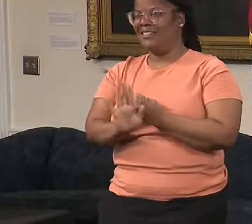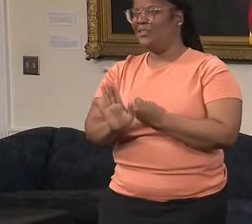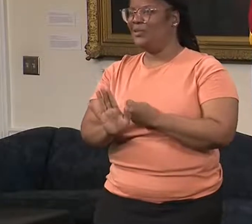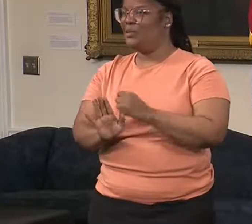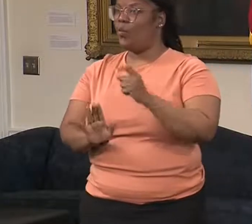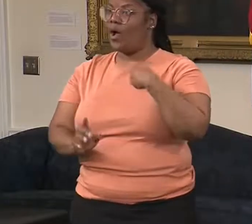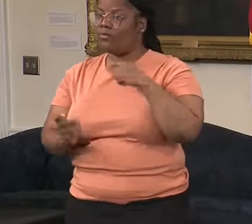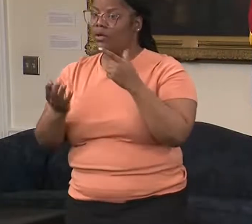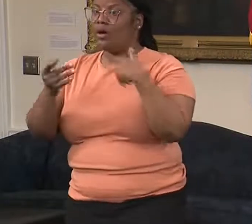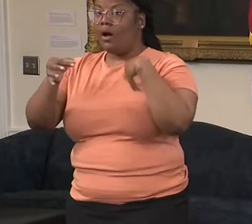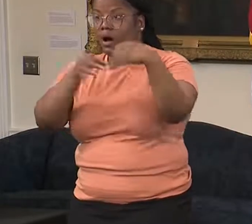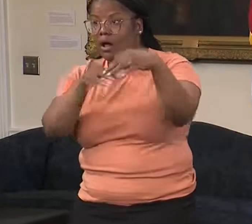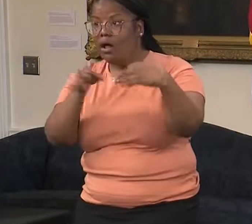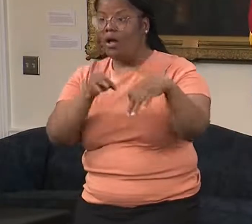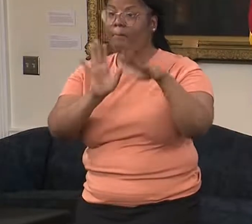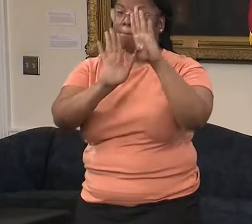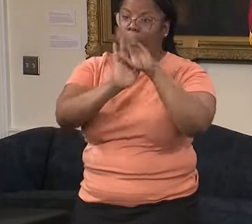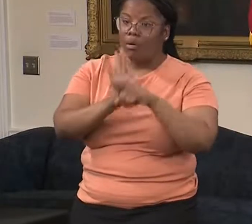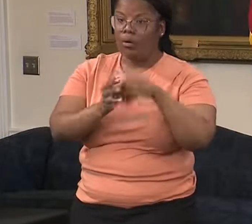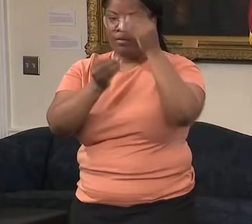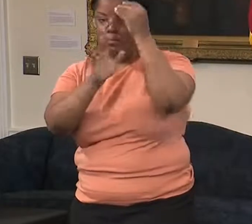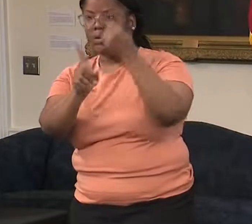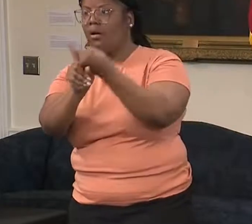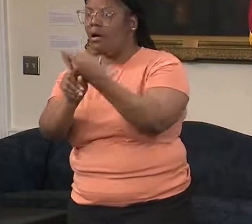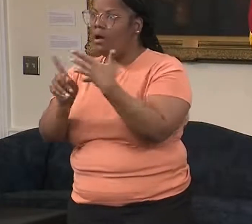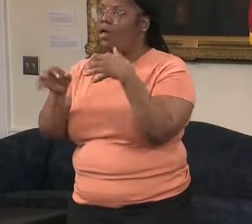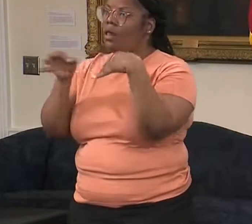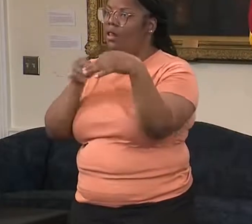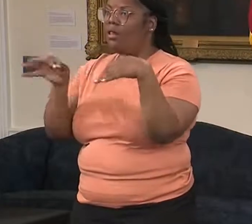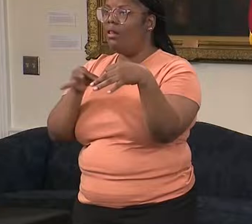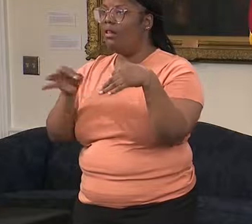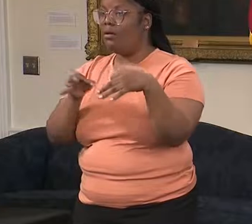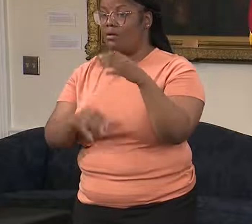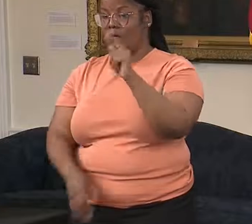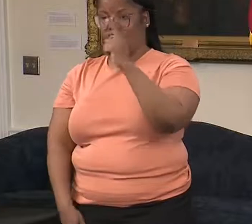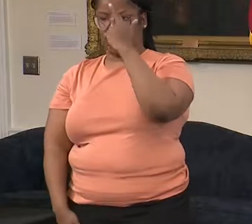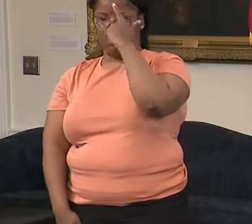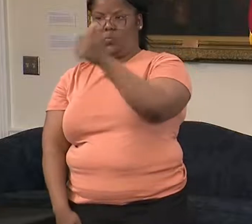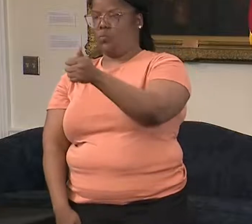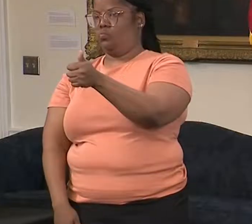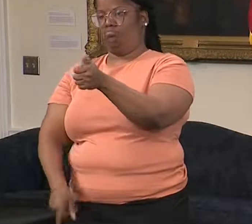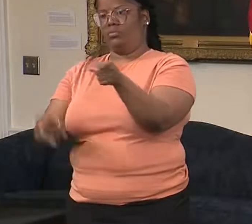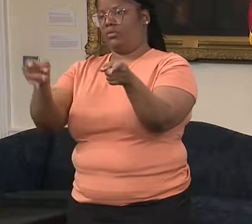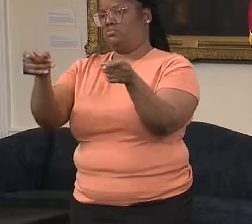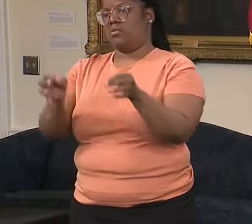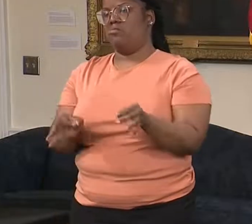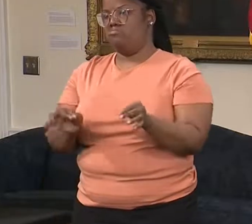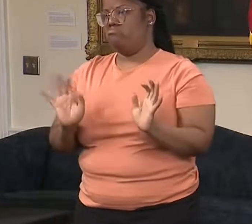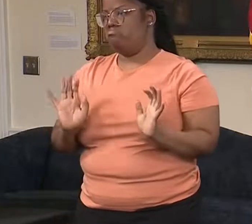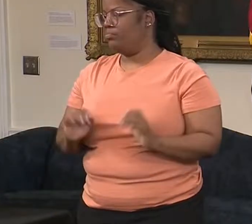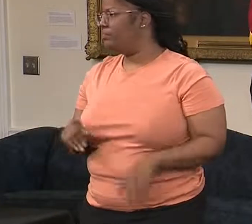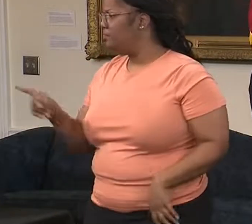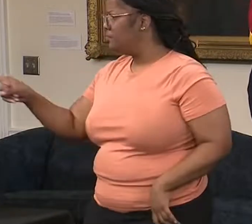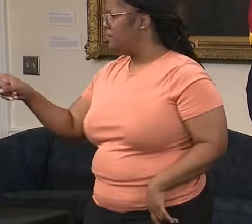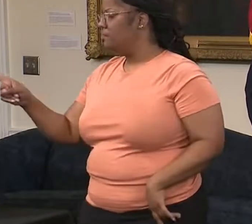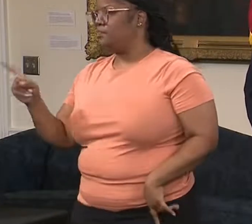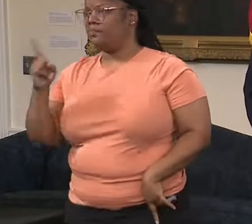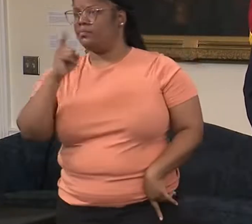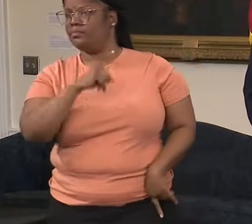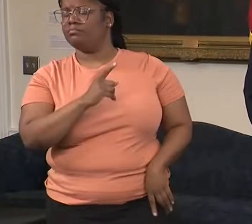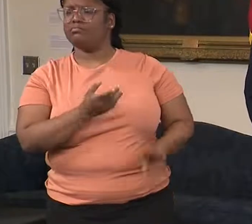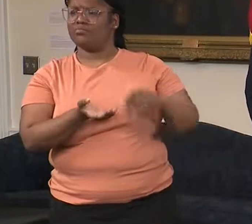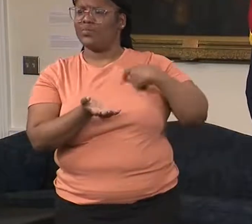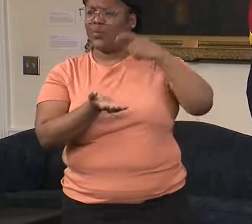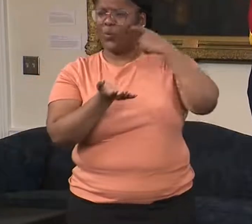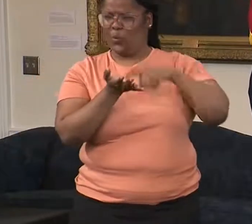that way. A good part of your messaging today, Dr. Delbridge, is continuing to tell people to get the vaccine.